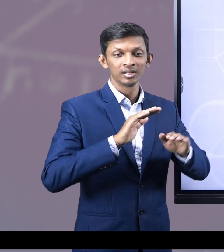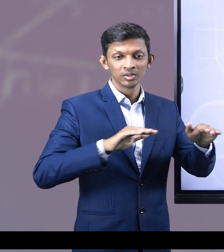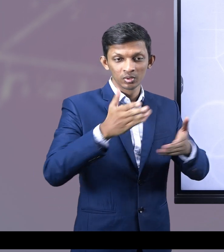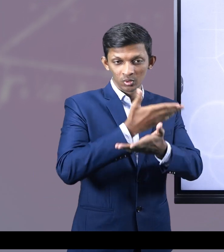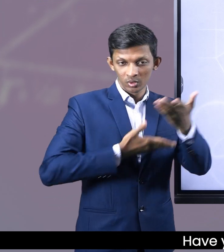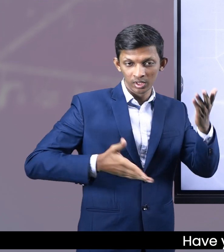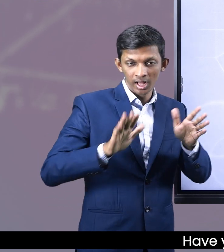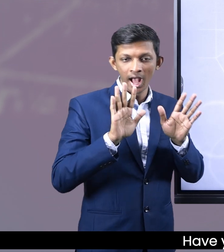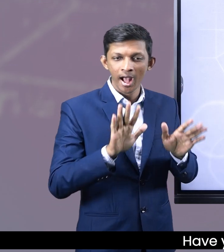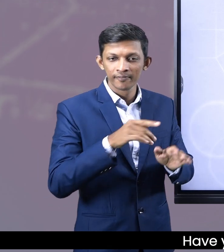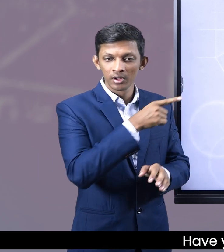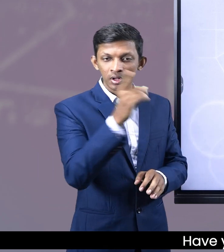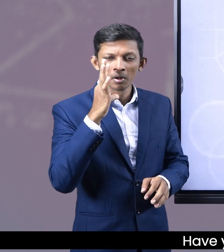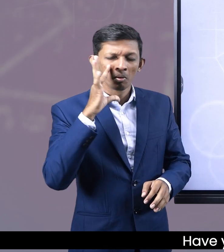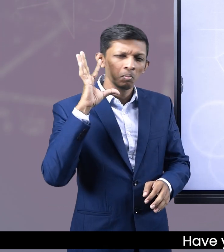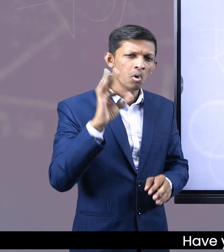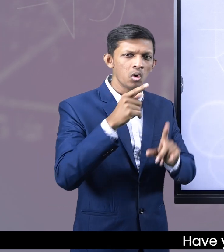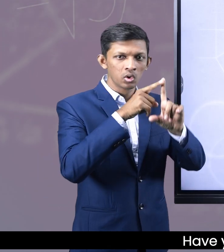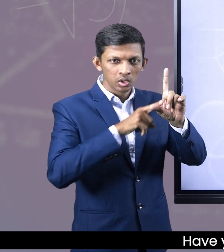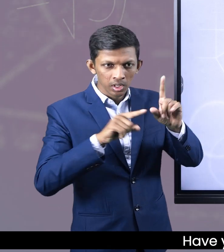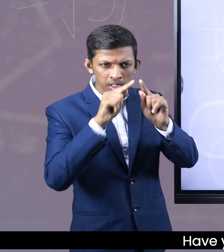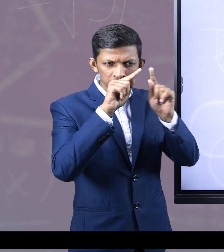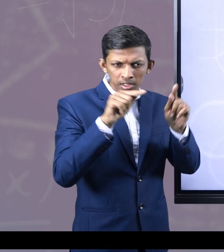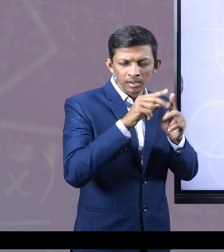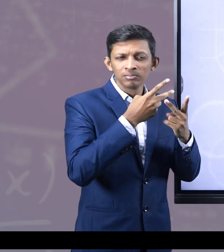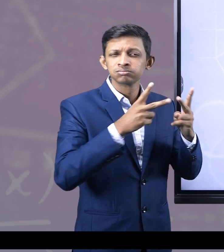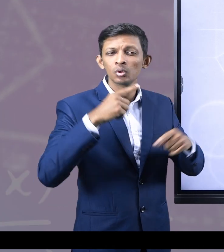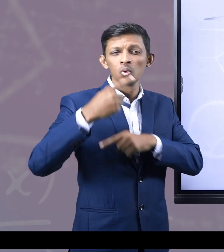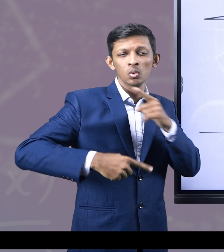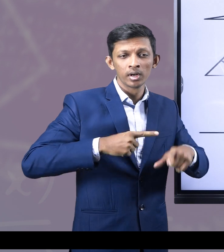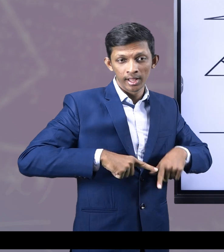Children, have you ever noticed angles in everyday life?